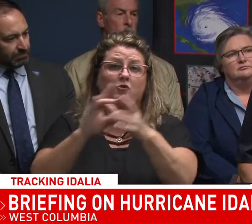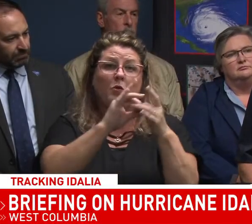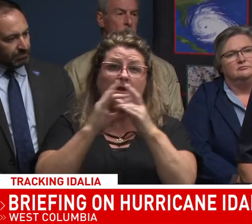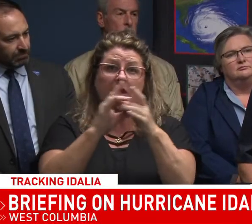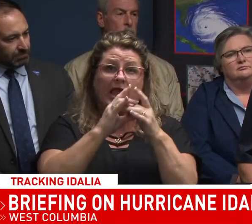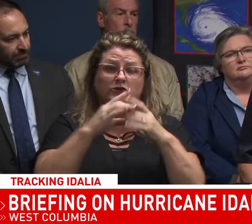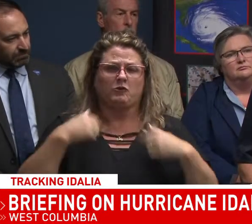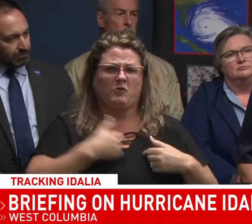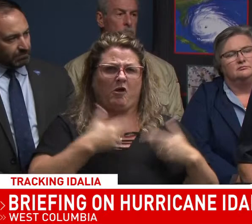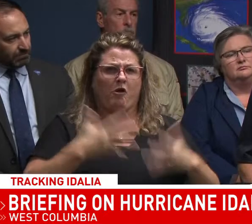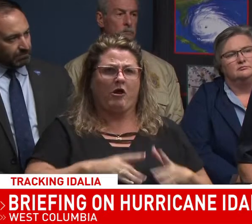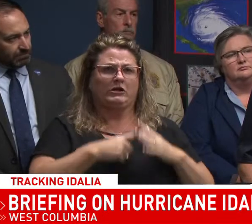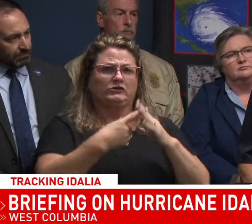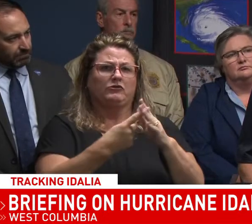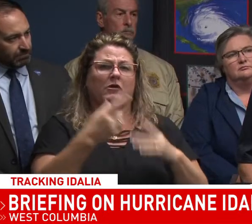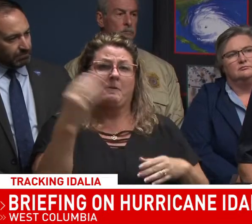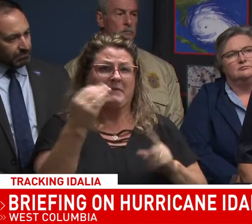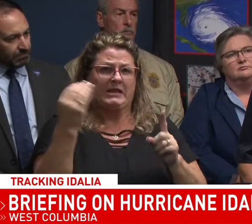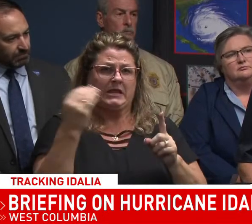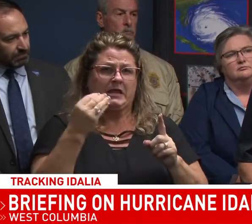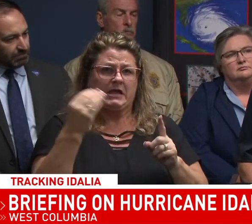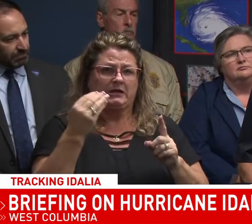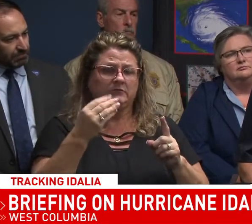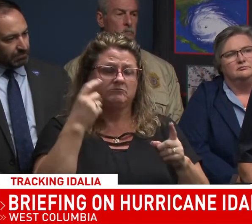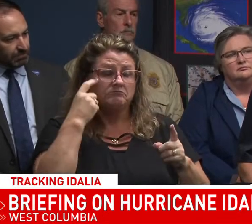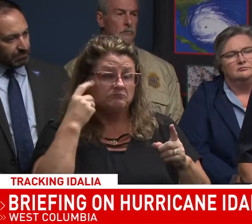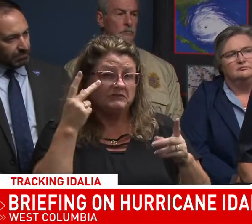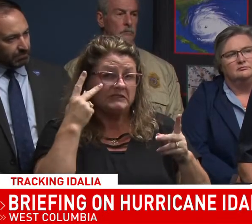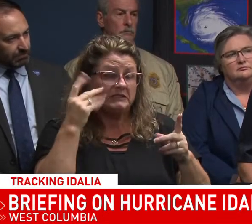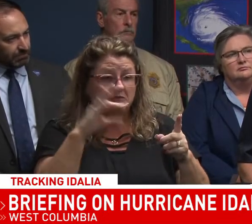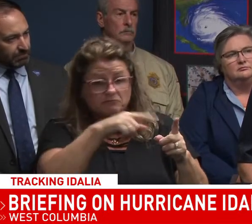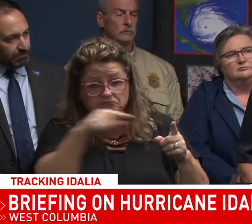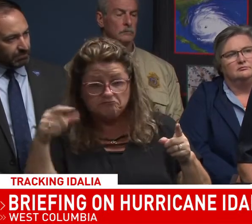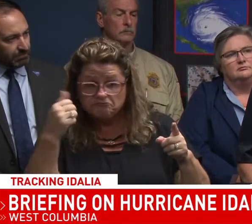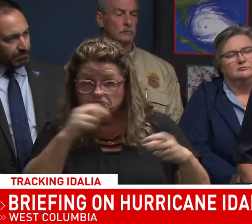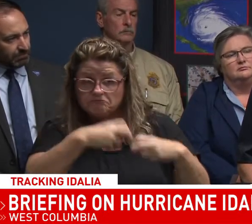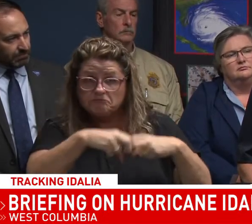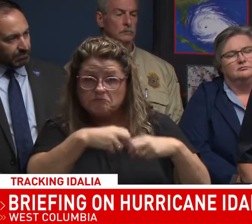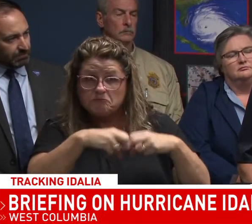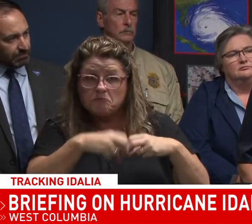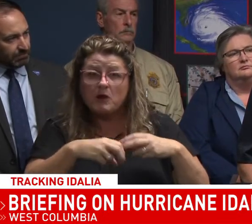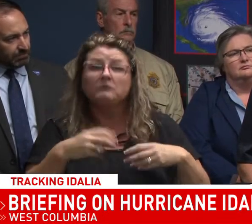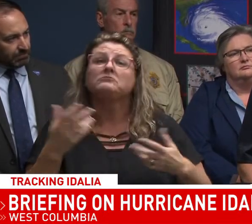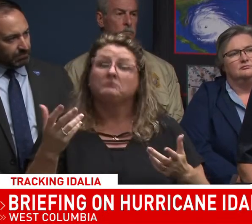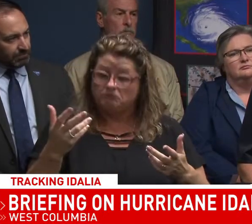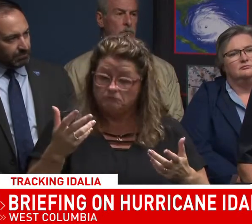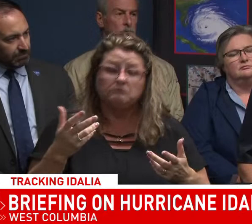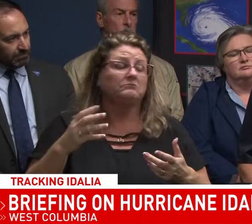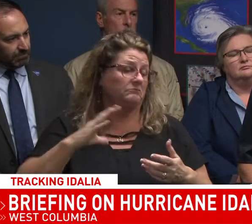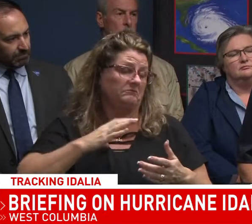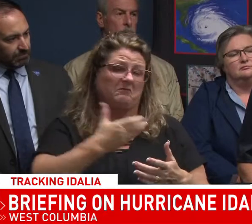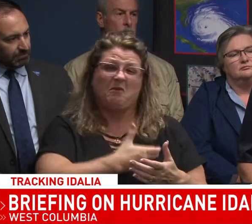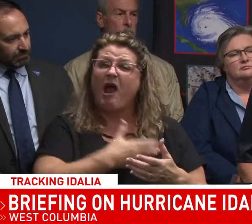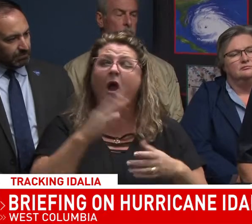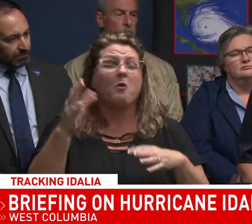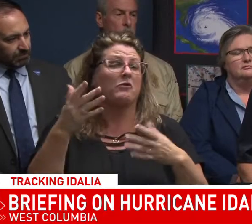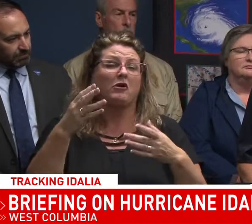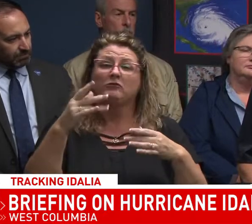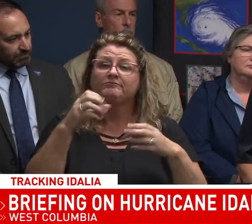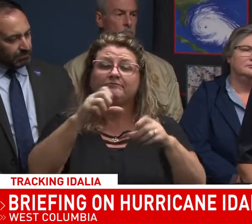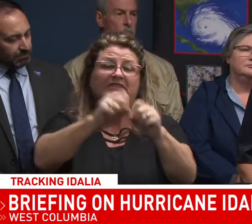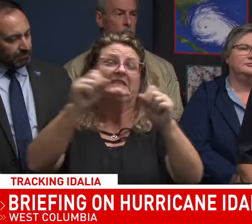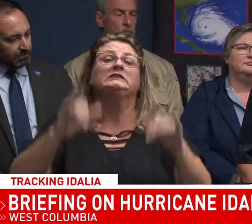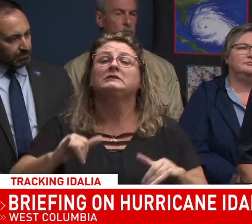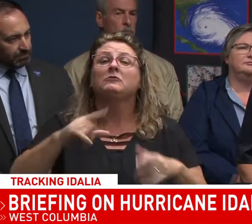to share information and identify any issues. And we've had a robust logistics system